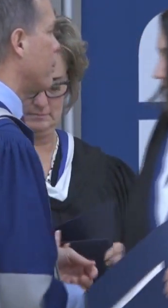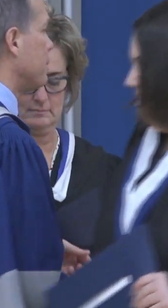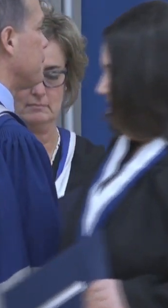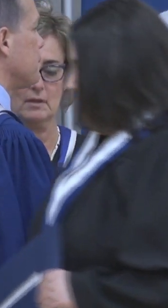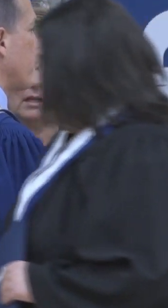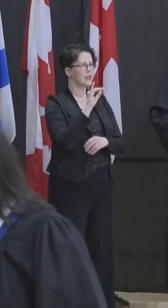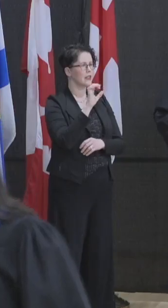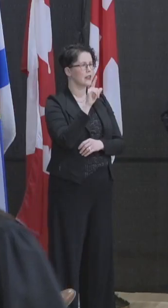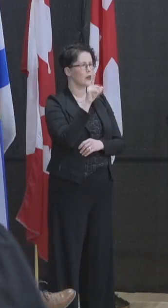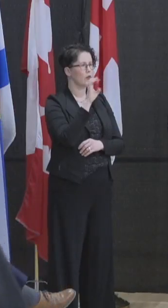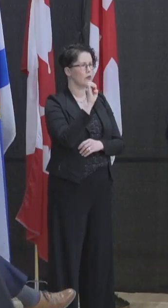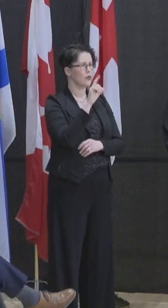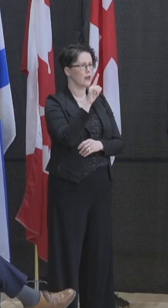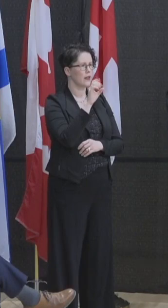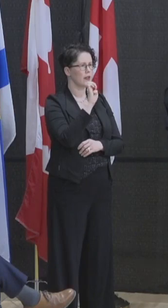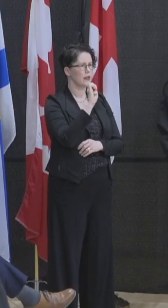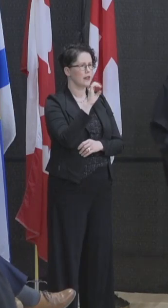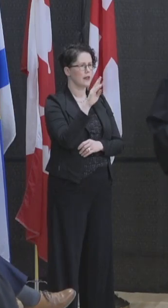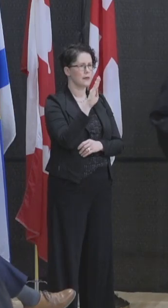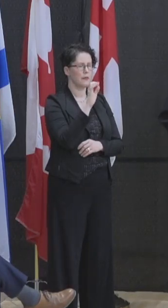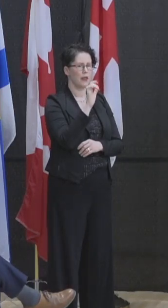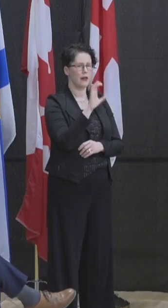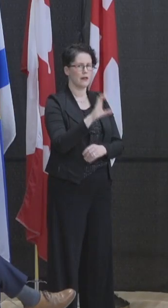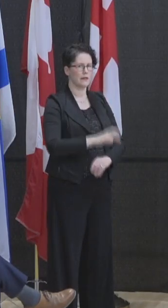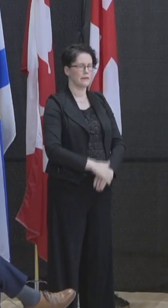Nicole LeBlanc.